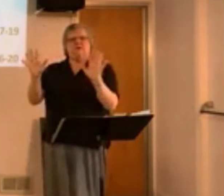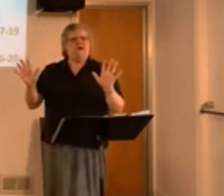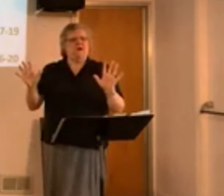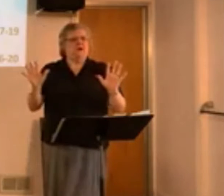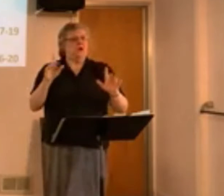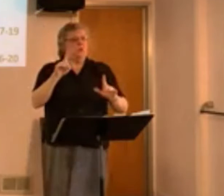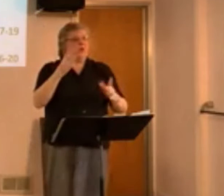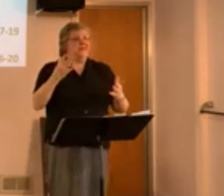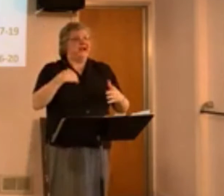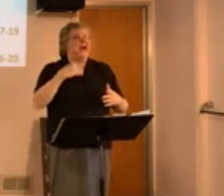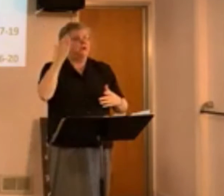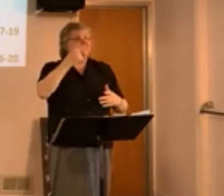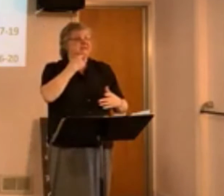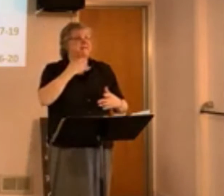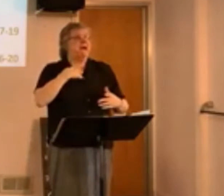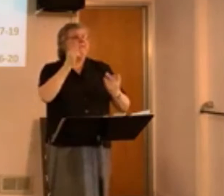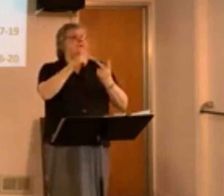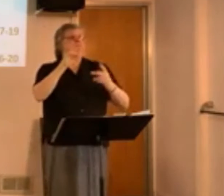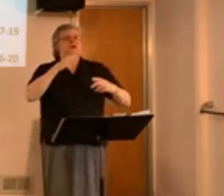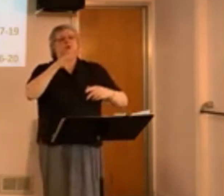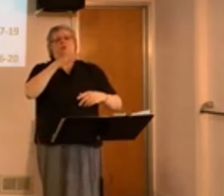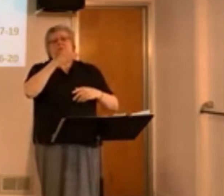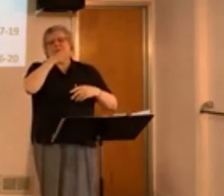one thing I would say is I have a perfect wife.